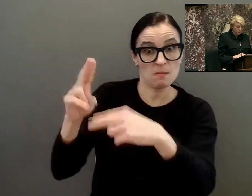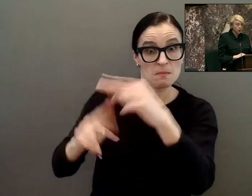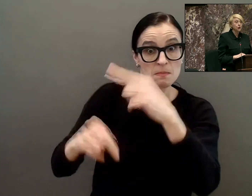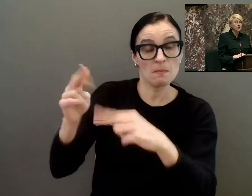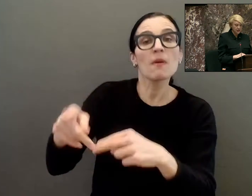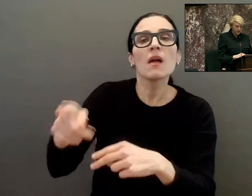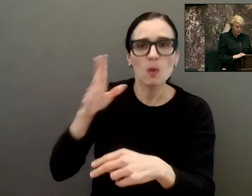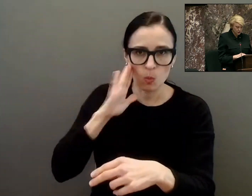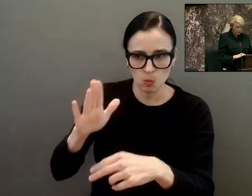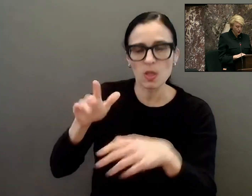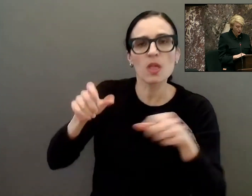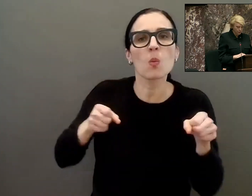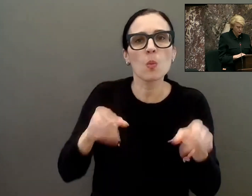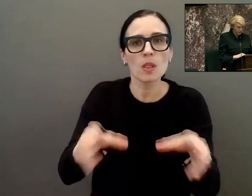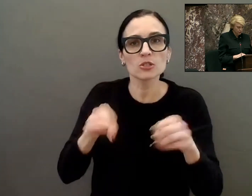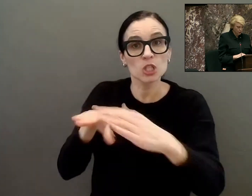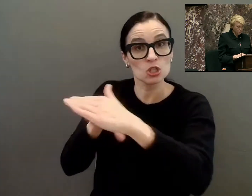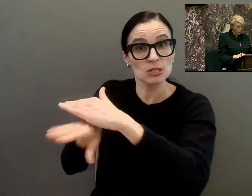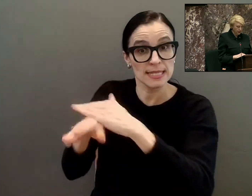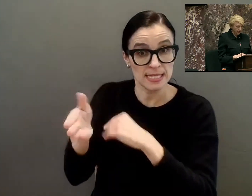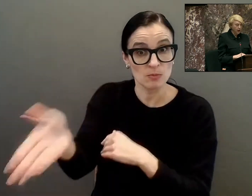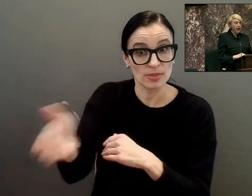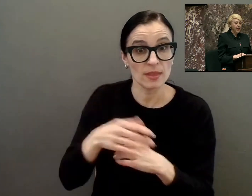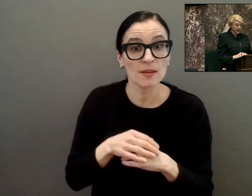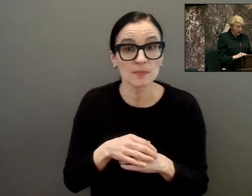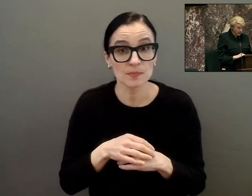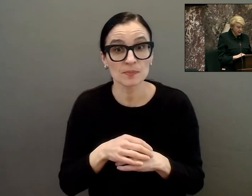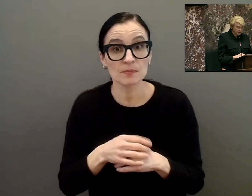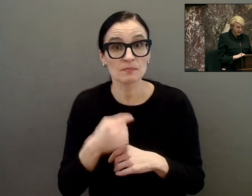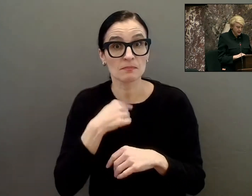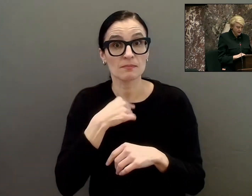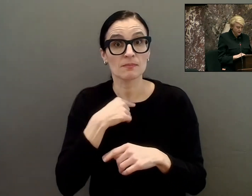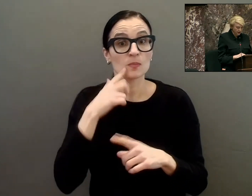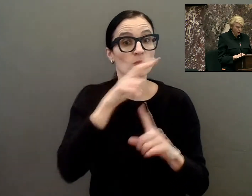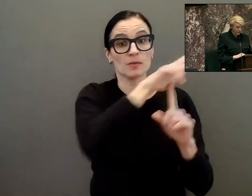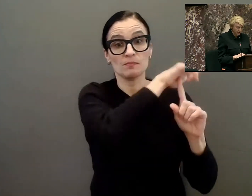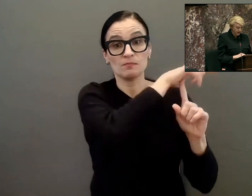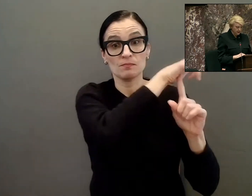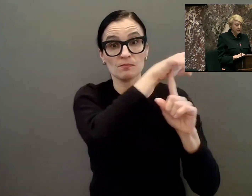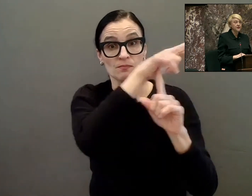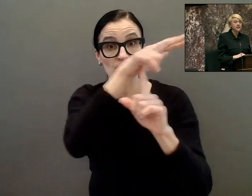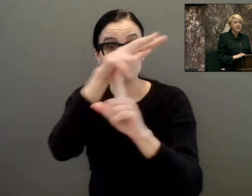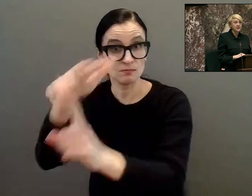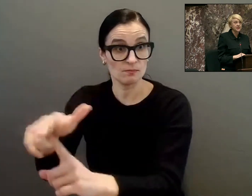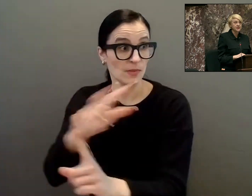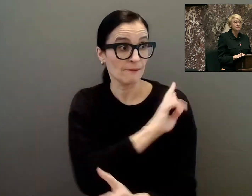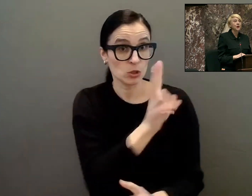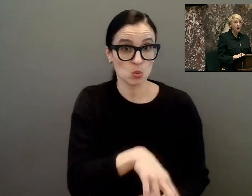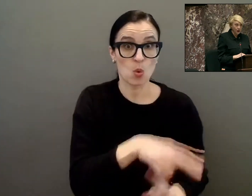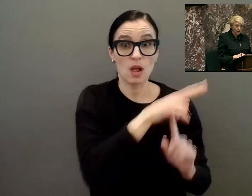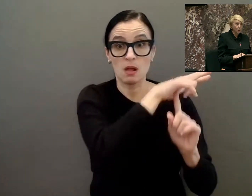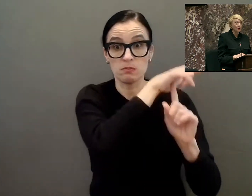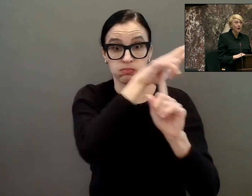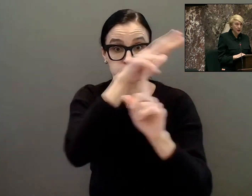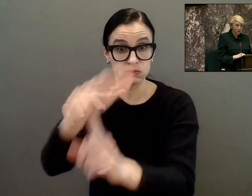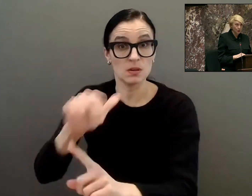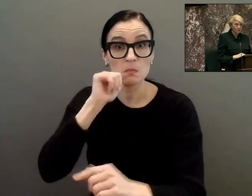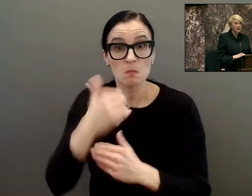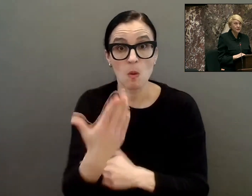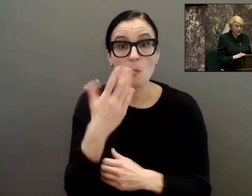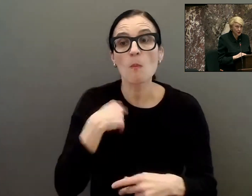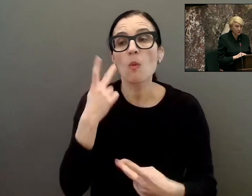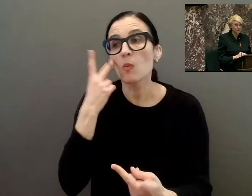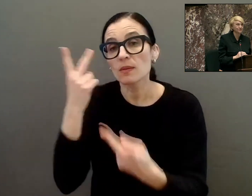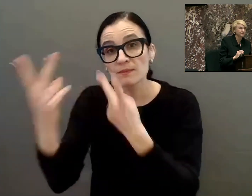Victoria turns into the harbour tomorrow morning and I see Seton Villa on the hill in the distance, I'll know I'm